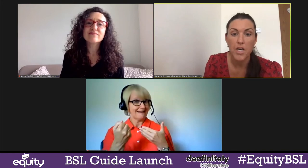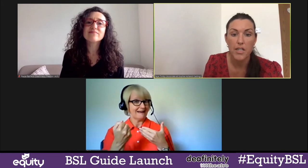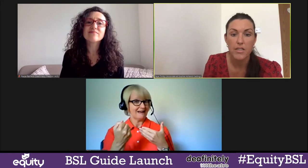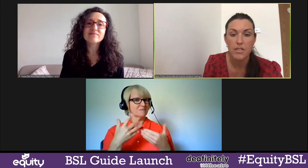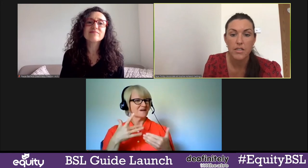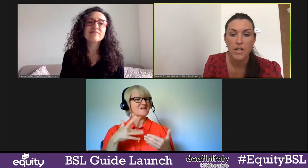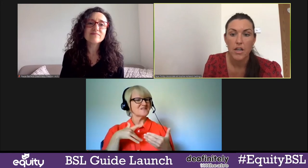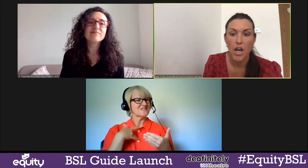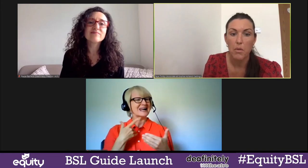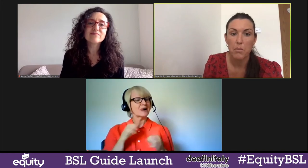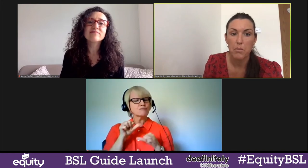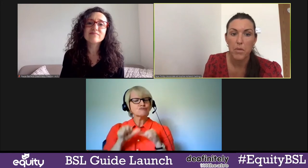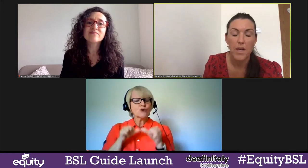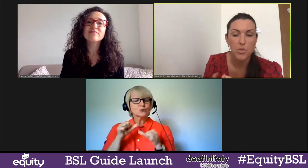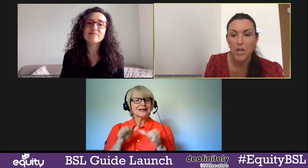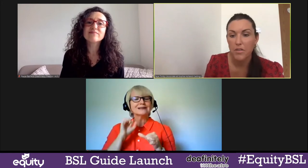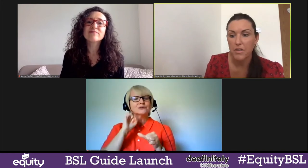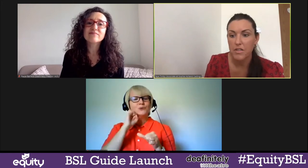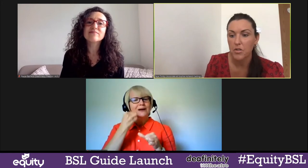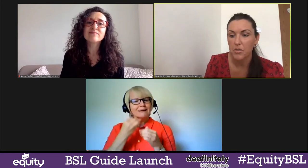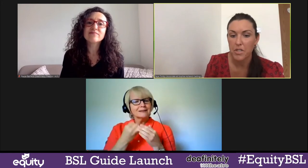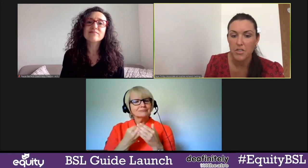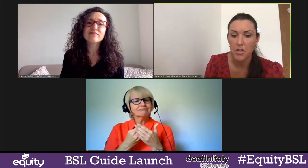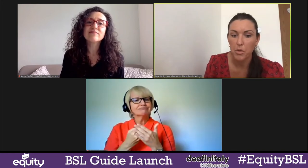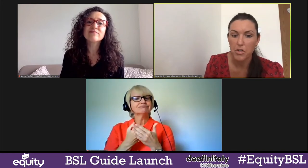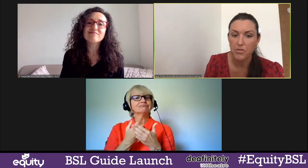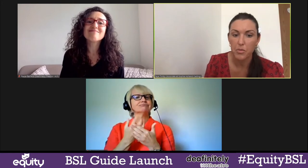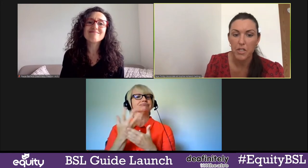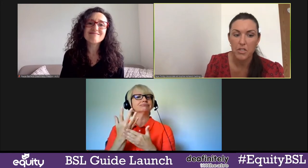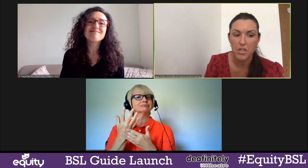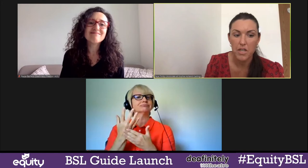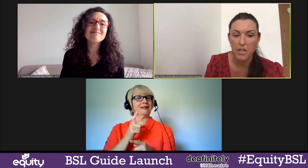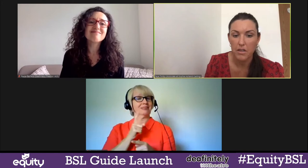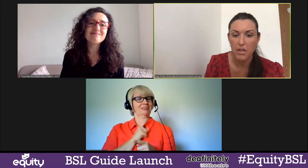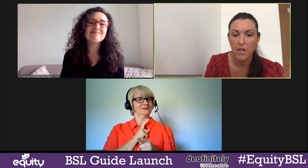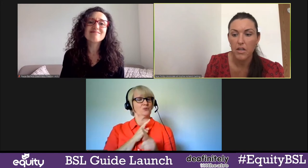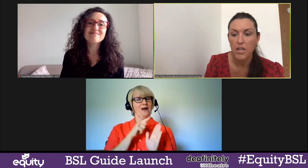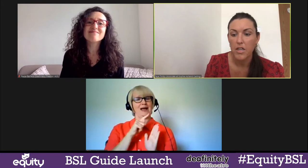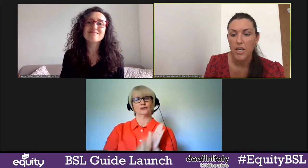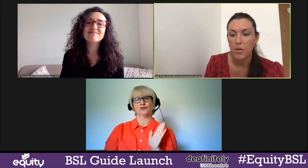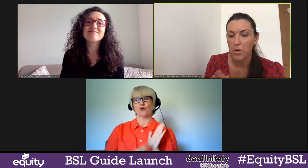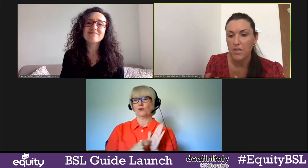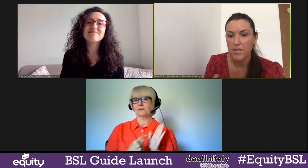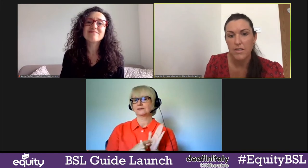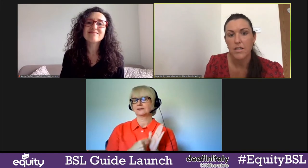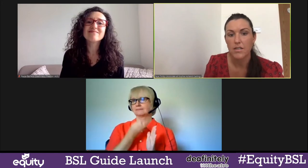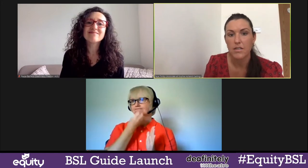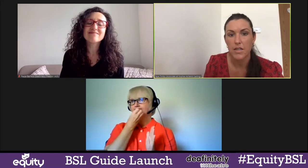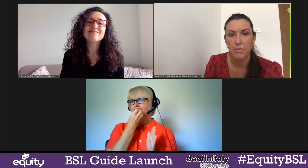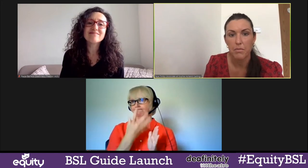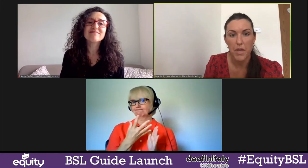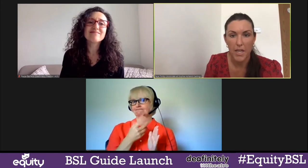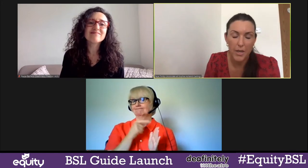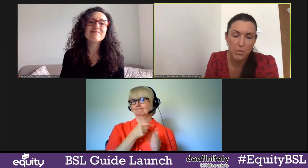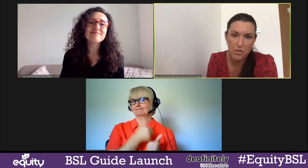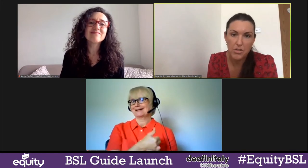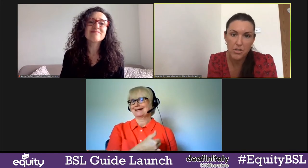process. But that's why I think this document is so wonderful, because I think that it will assist us in being able to do